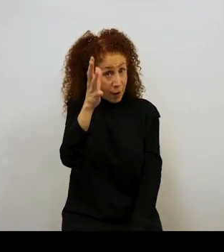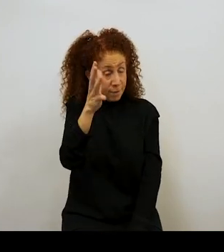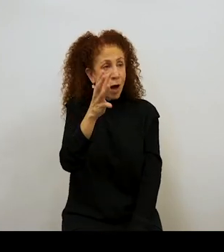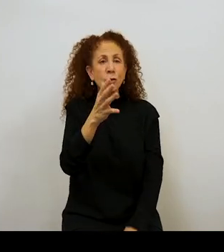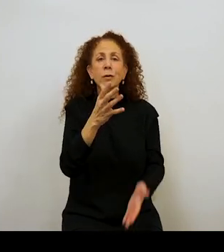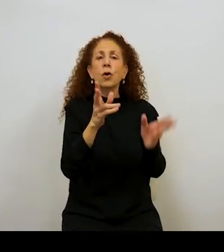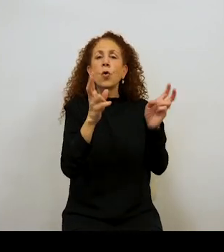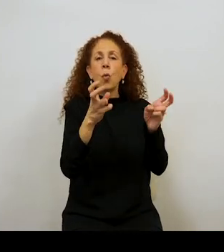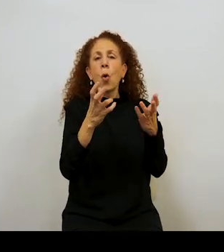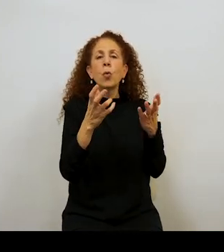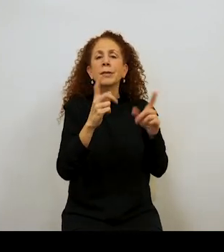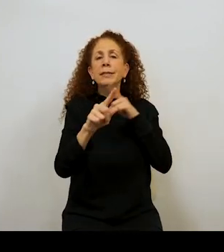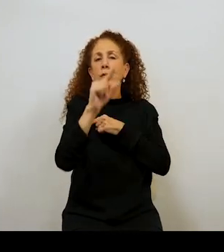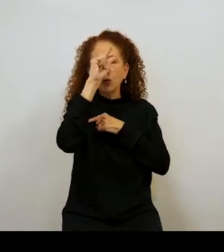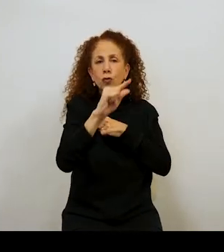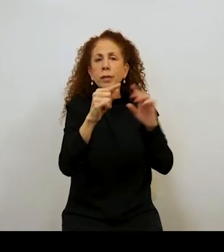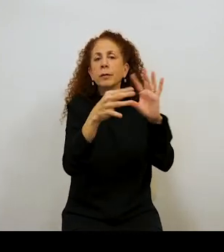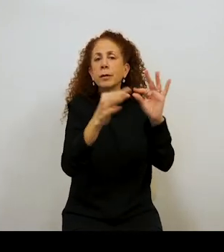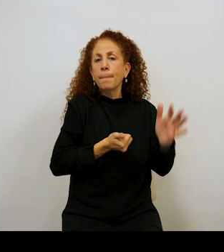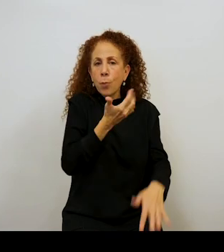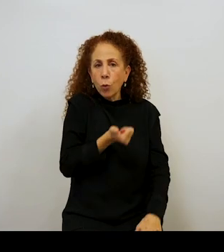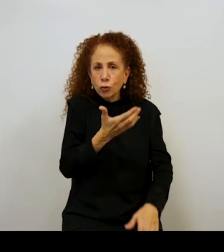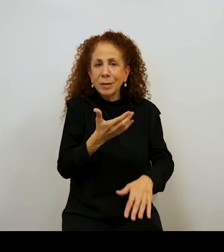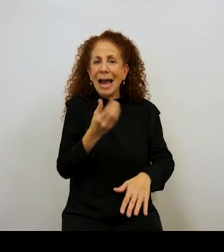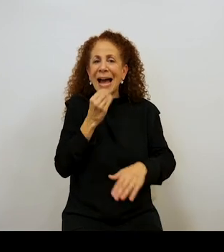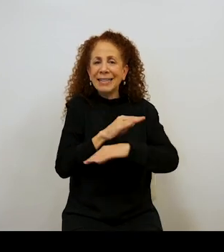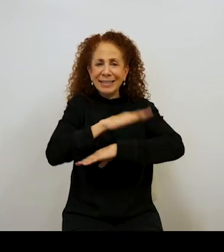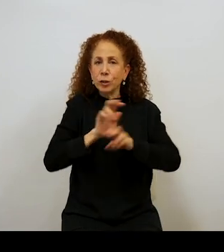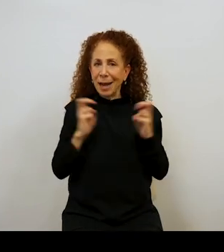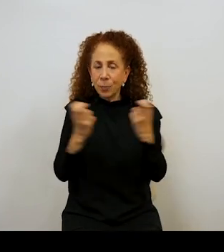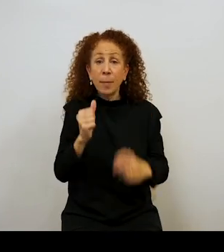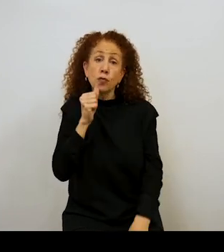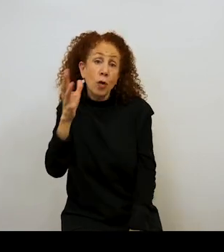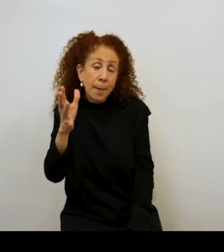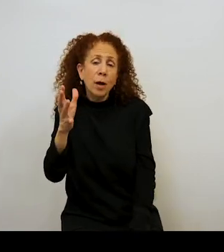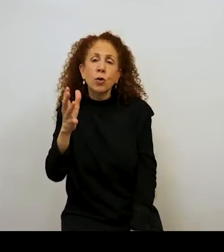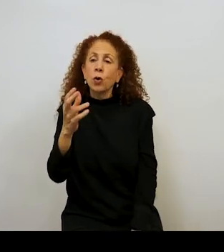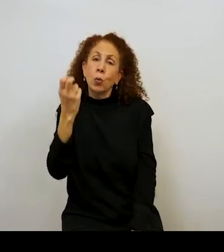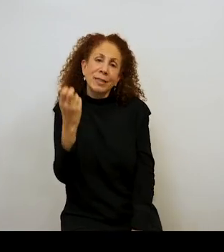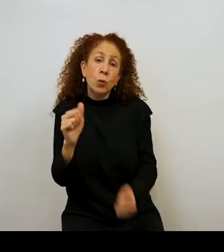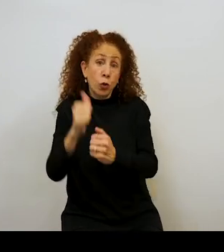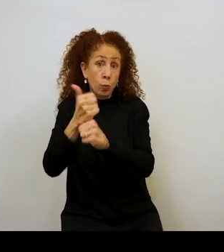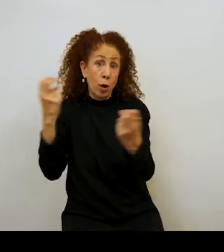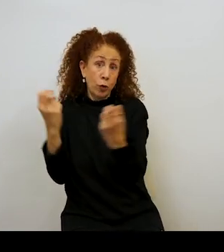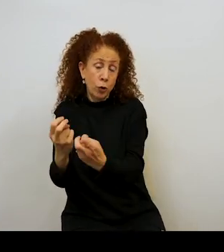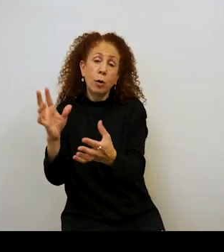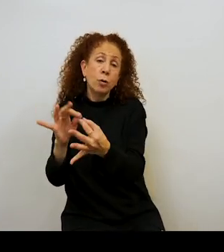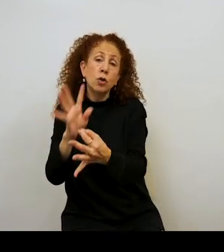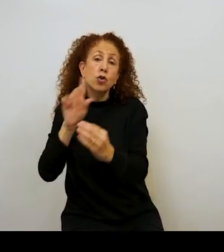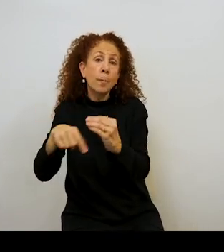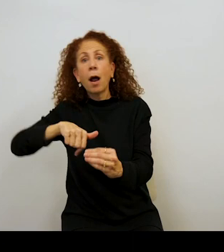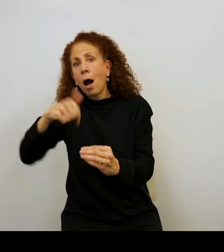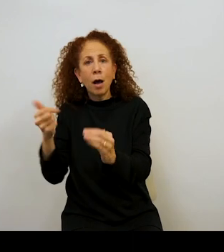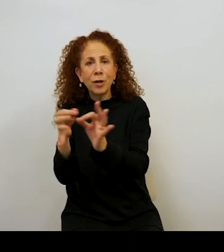quote Greek onomatopoeias mm-hmm. around the dining table, while my grandmother would be sitting with her brother reciting Urdu